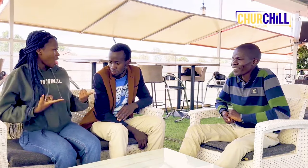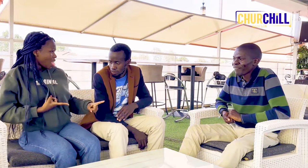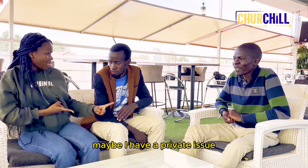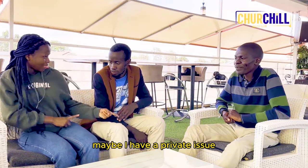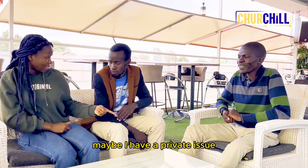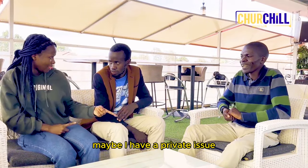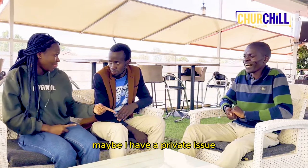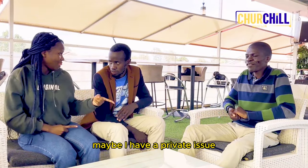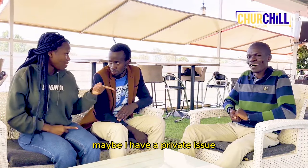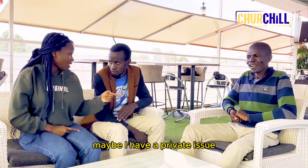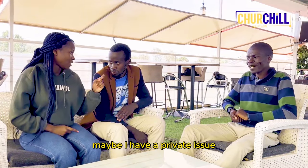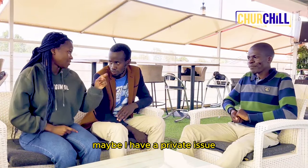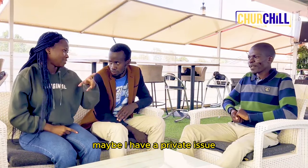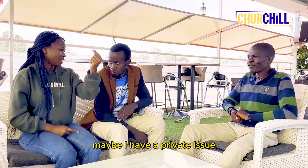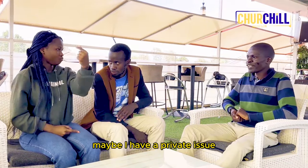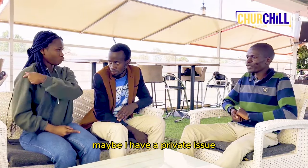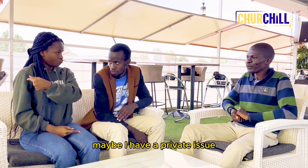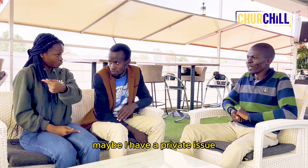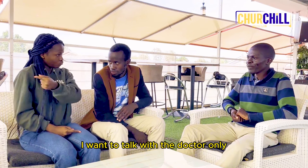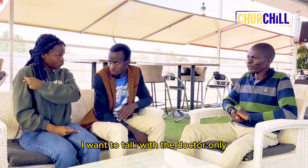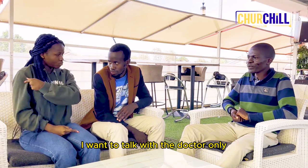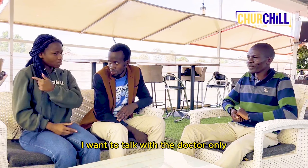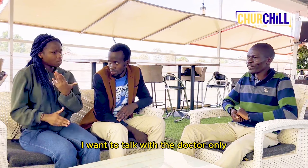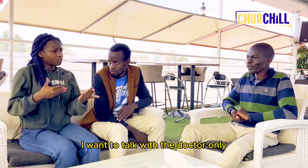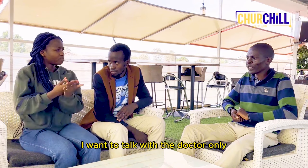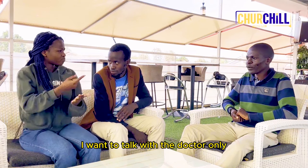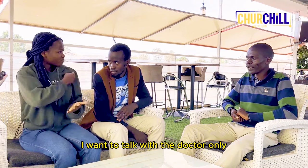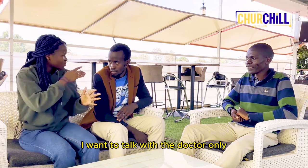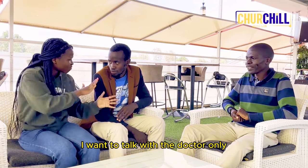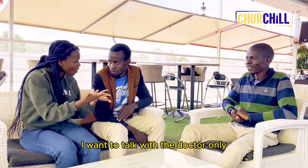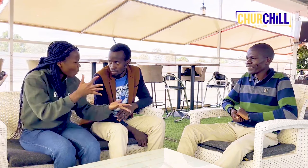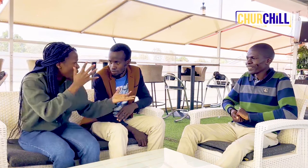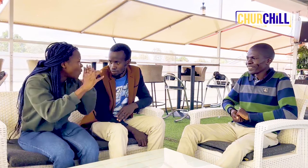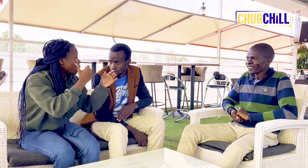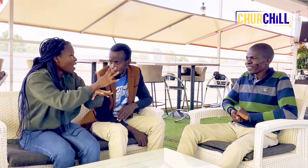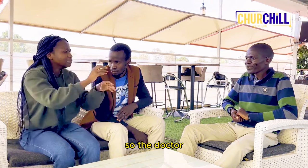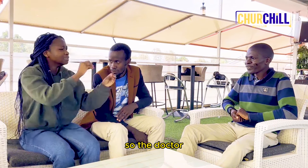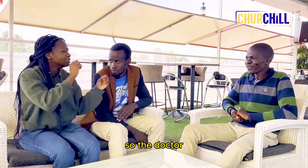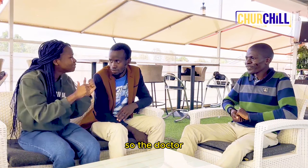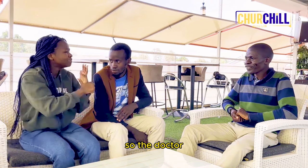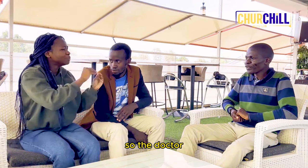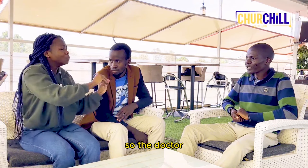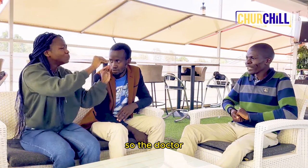Maybe I have a private issue, I want to talk with the doctor only. So, the doctor